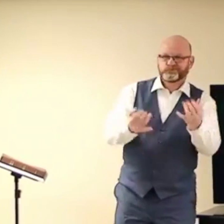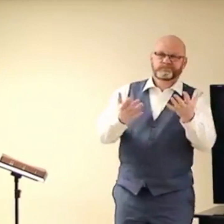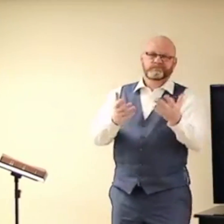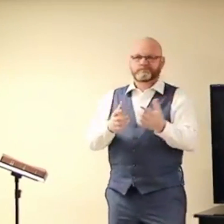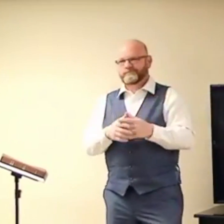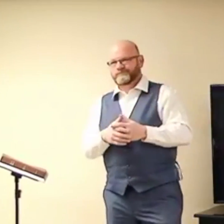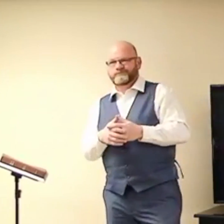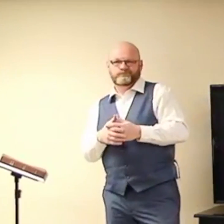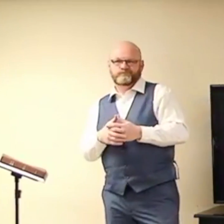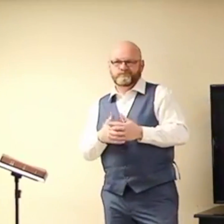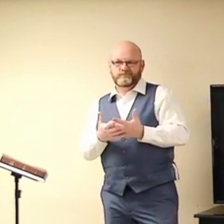helping people in need,